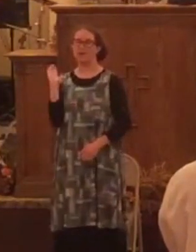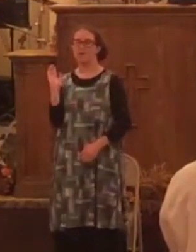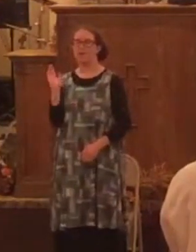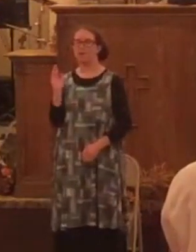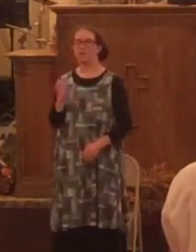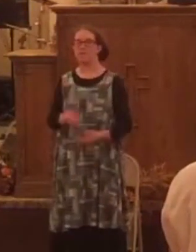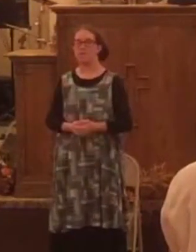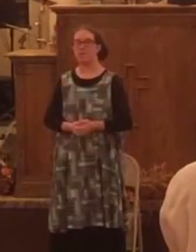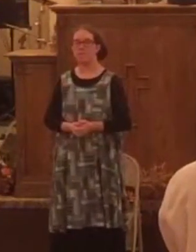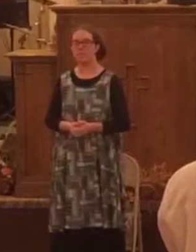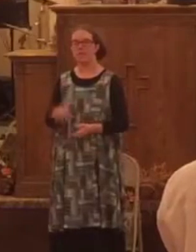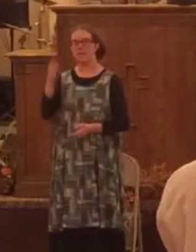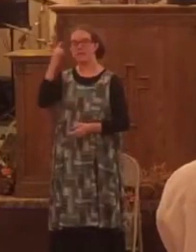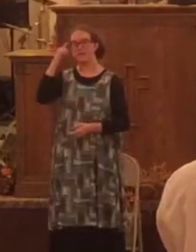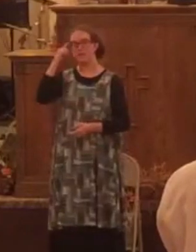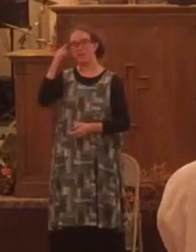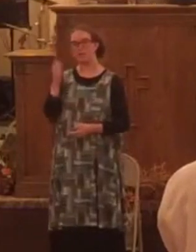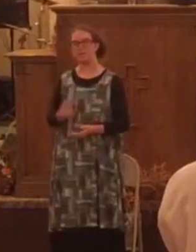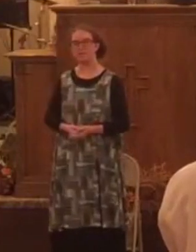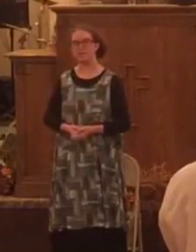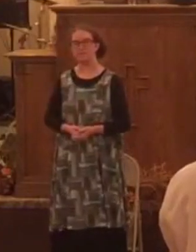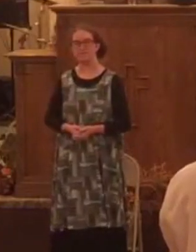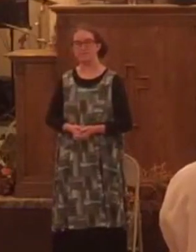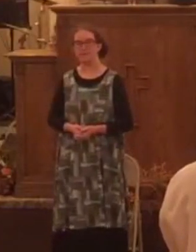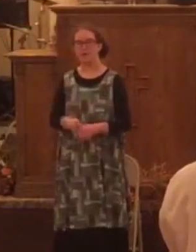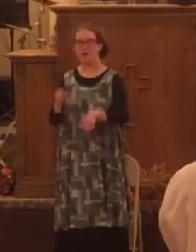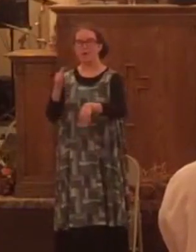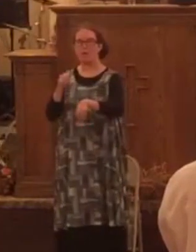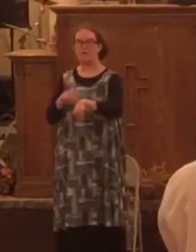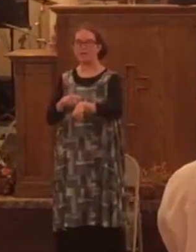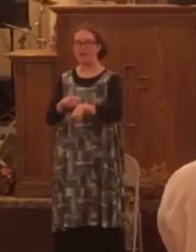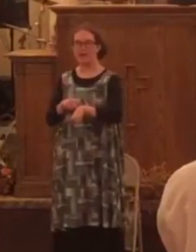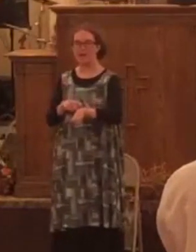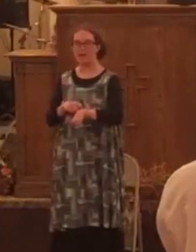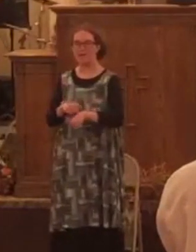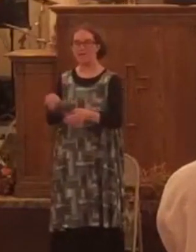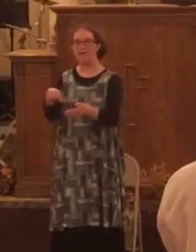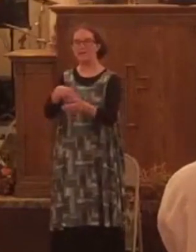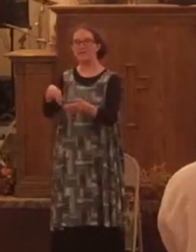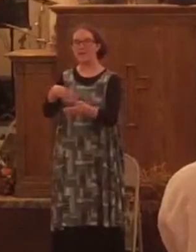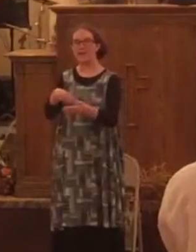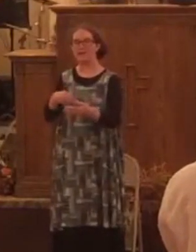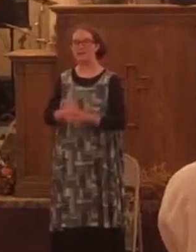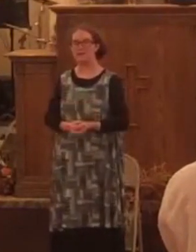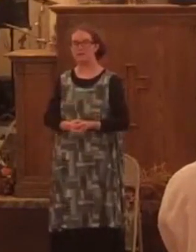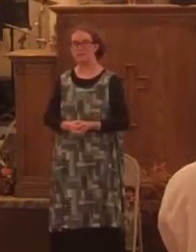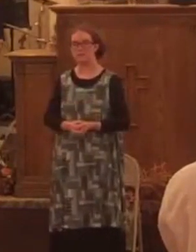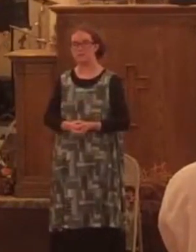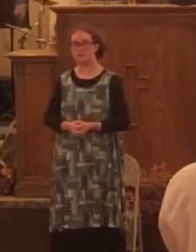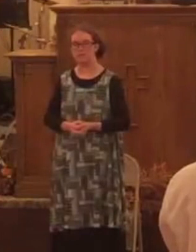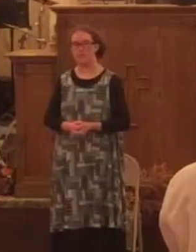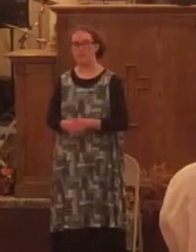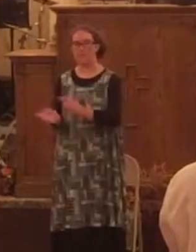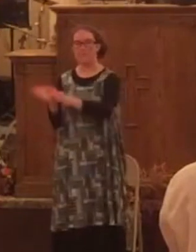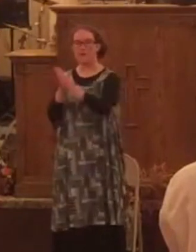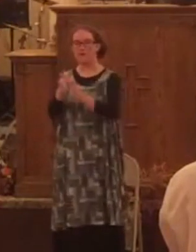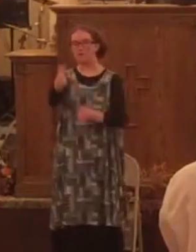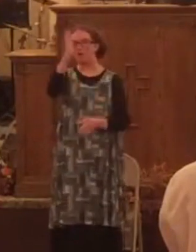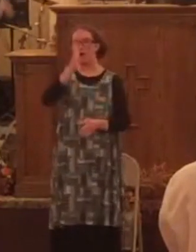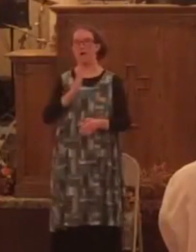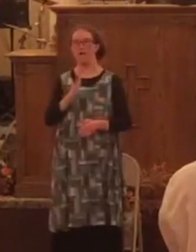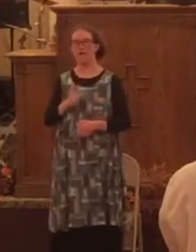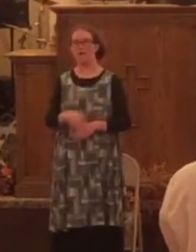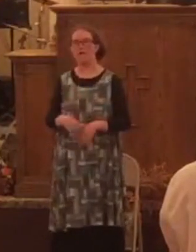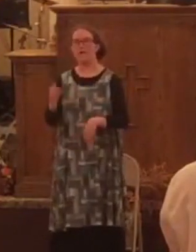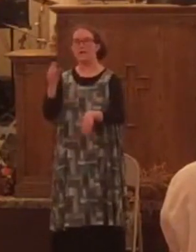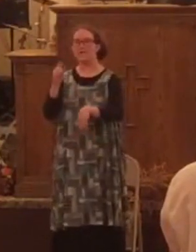this thought. When it's time to dance. Yeah. Praise God. When